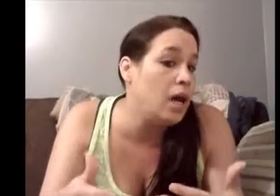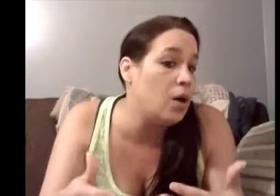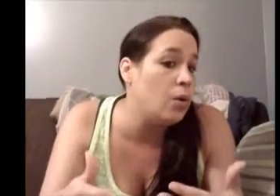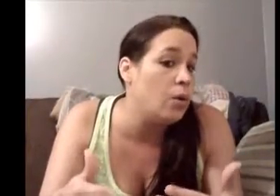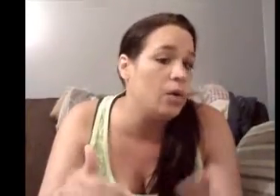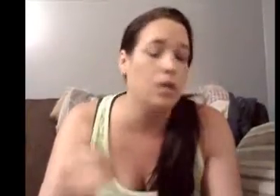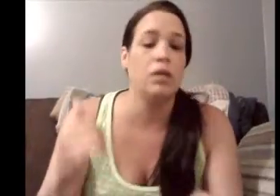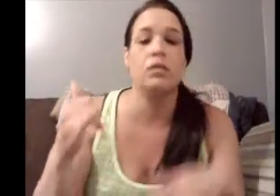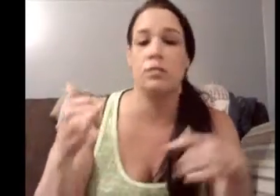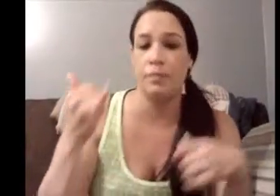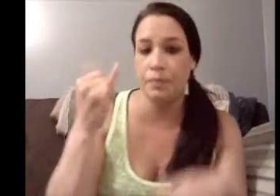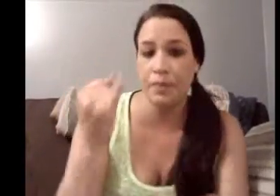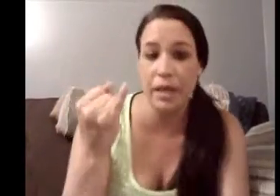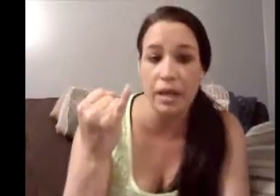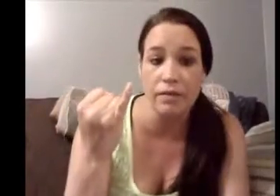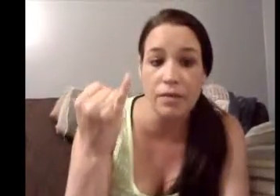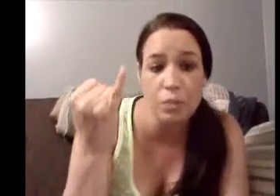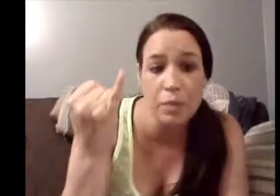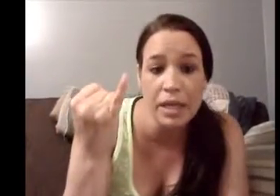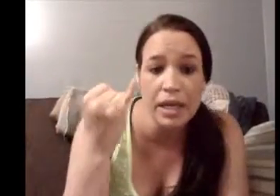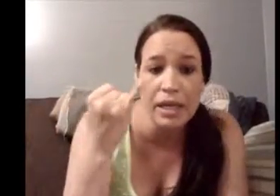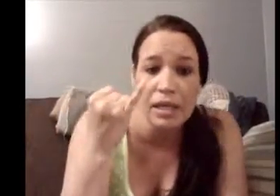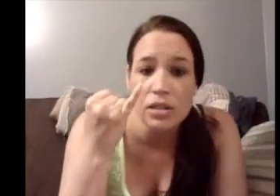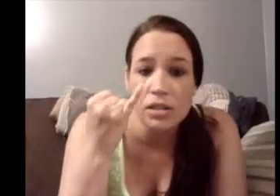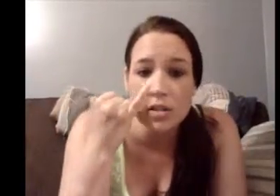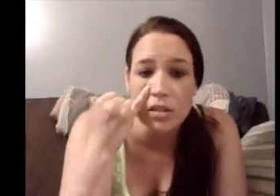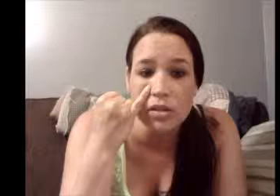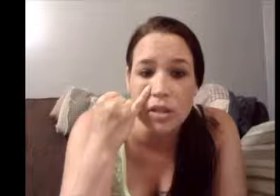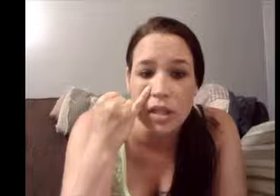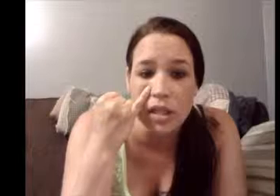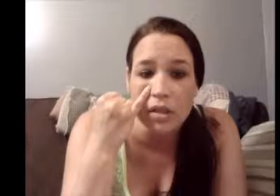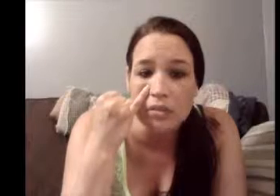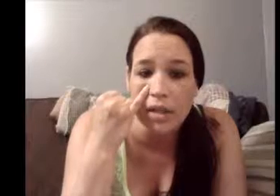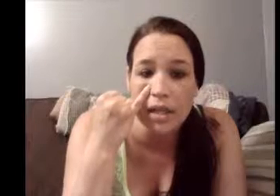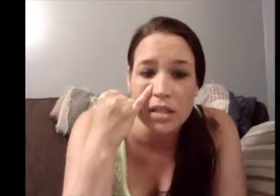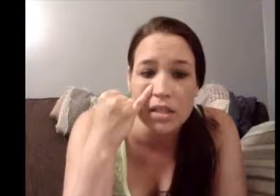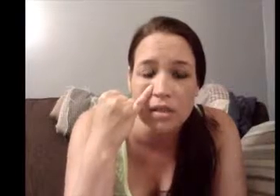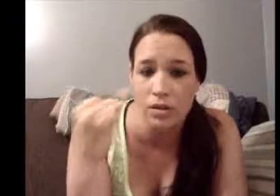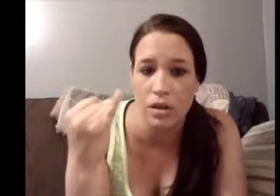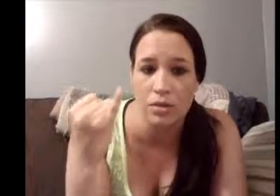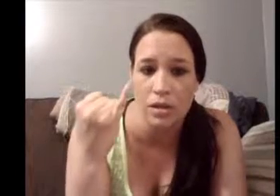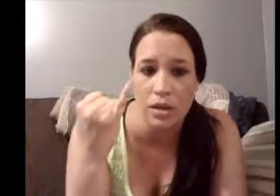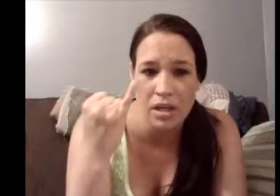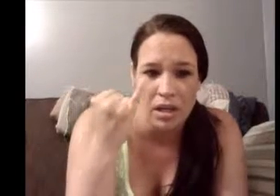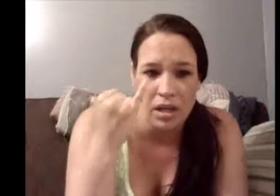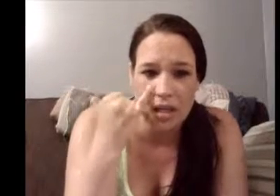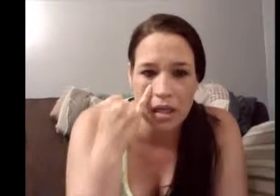go, if it's your pinky to your cheek, right next to your nose.